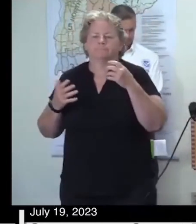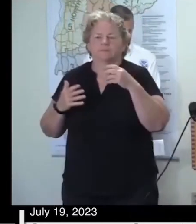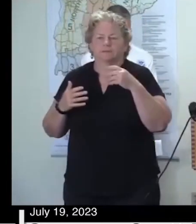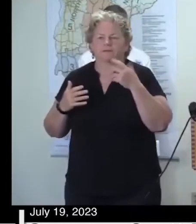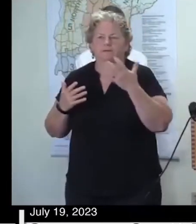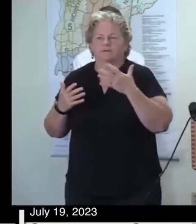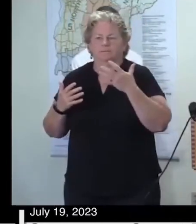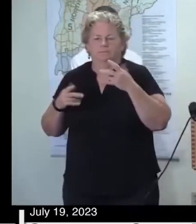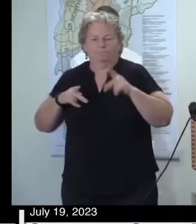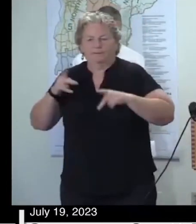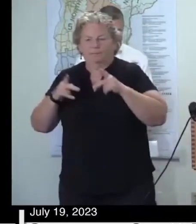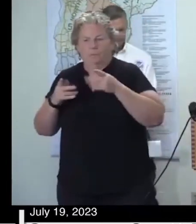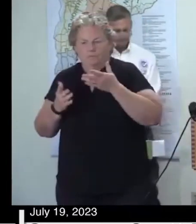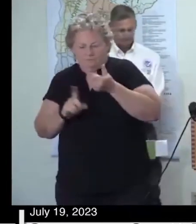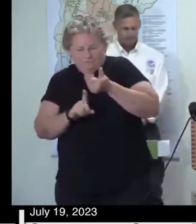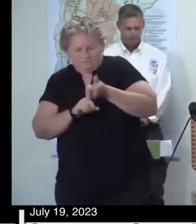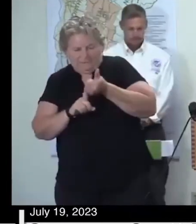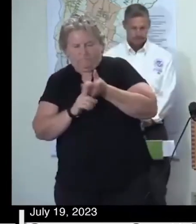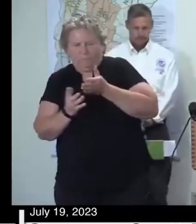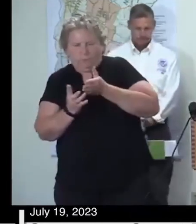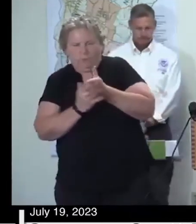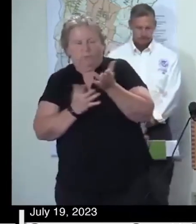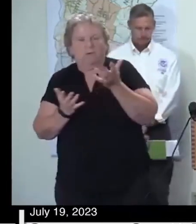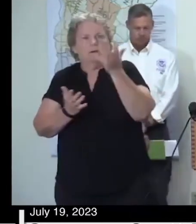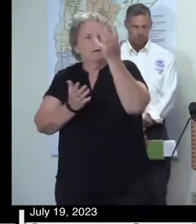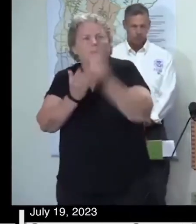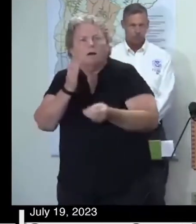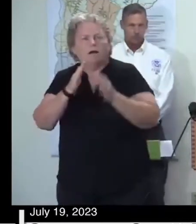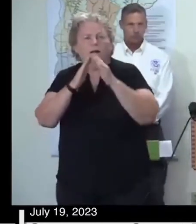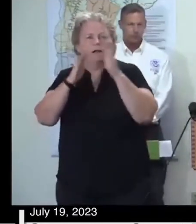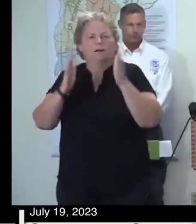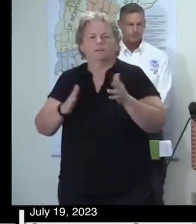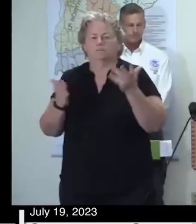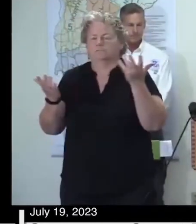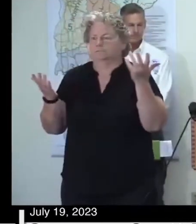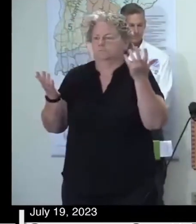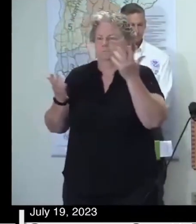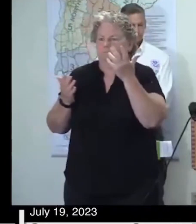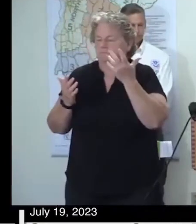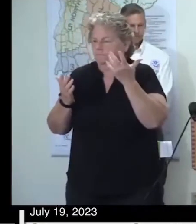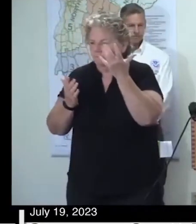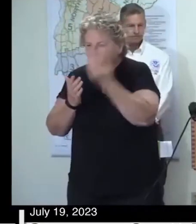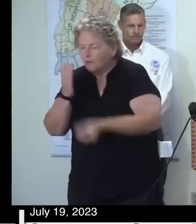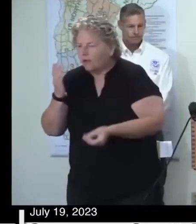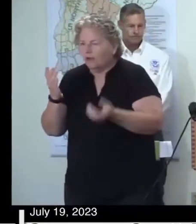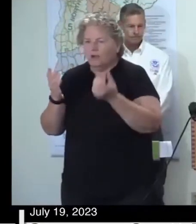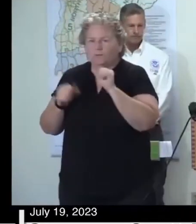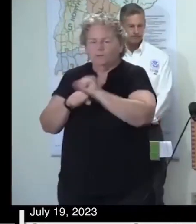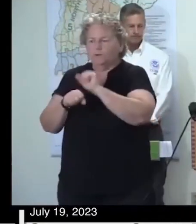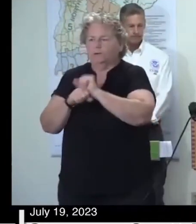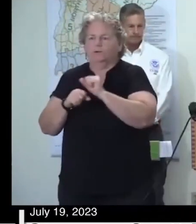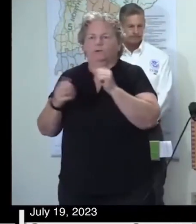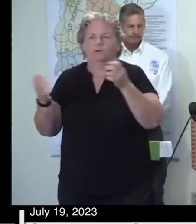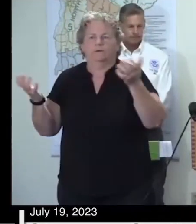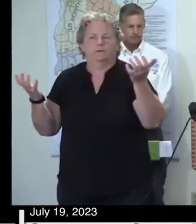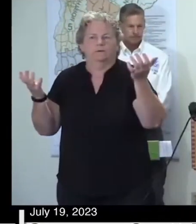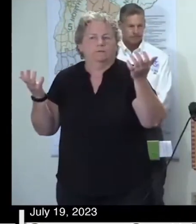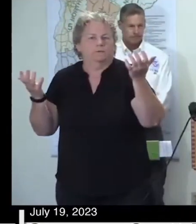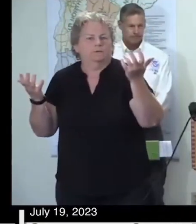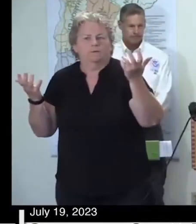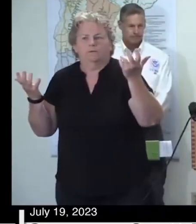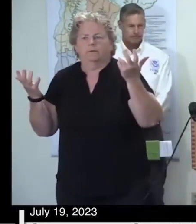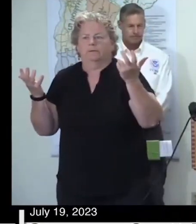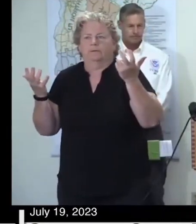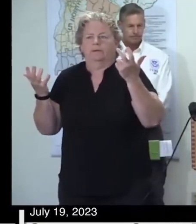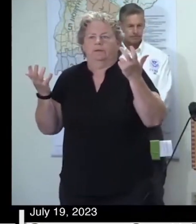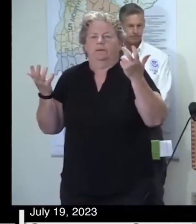essential workers, and on volunteers dedicating their time to piecing our communities back together. As